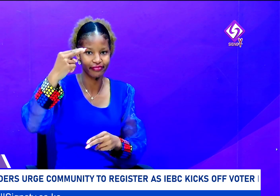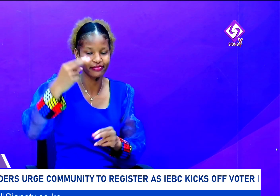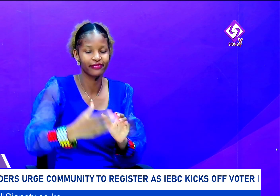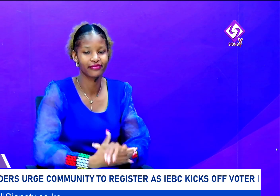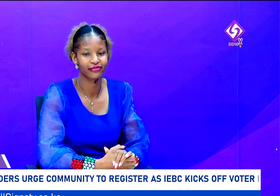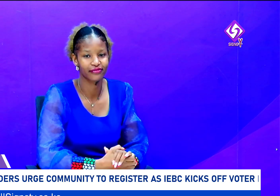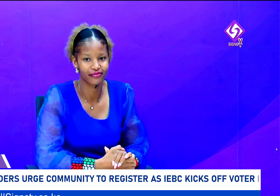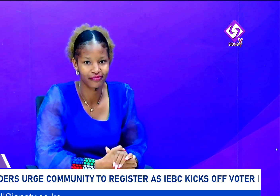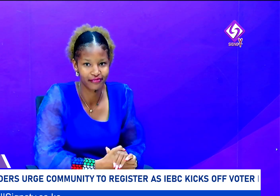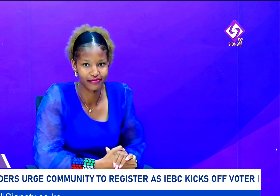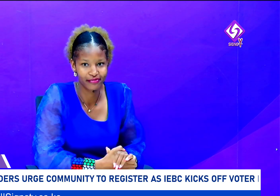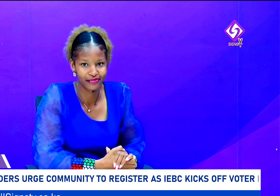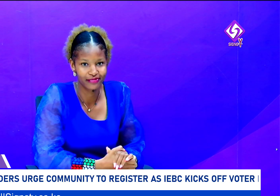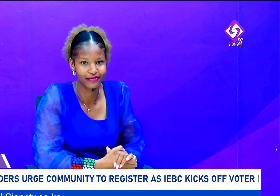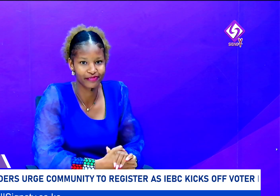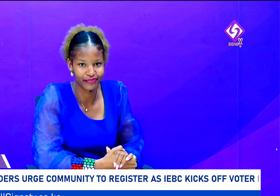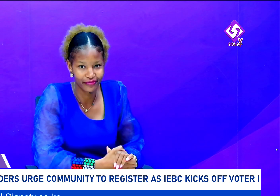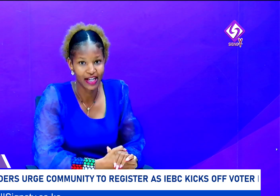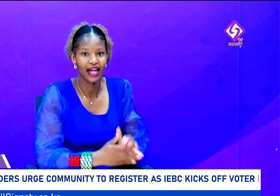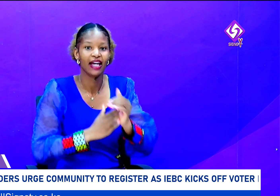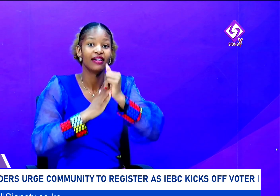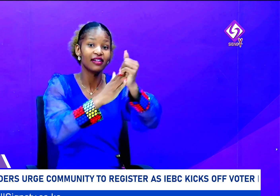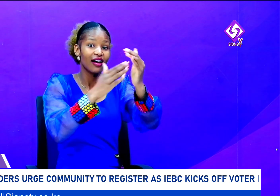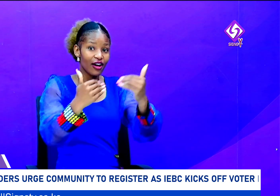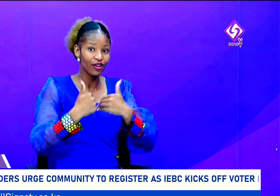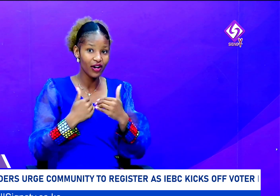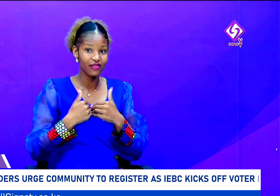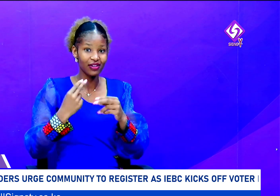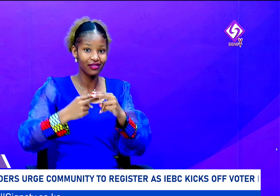turn out in large numbers to register.